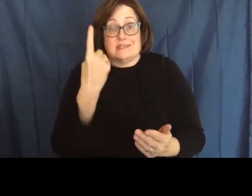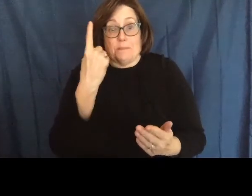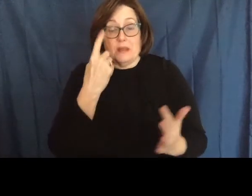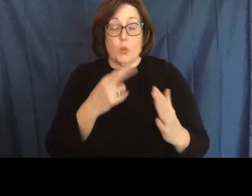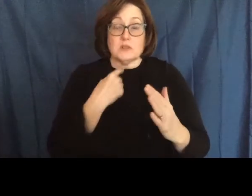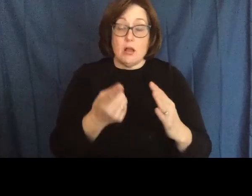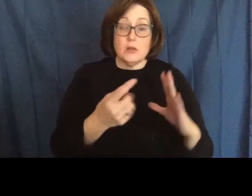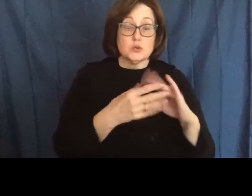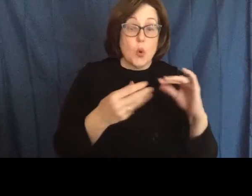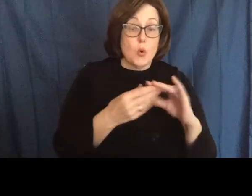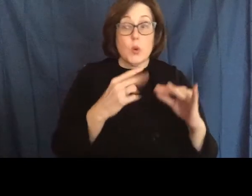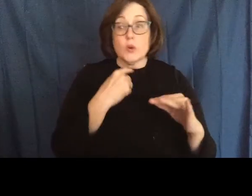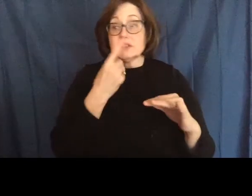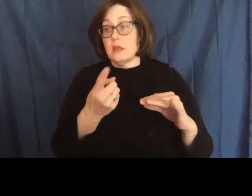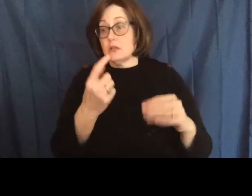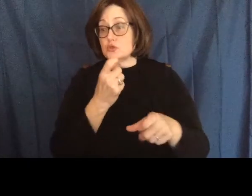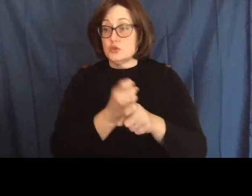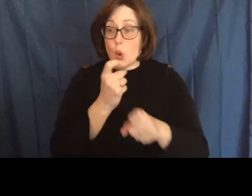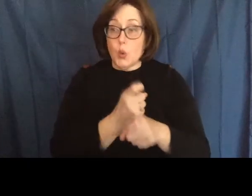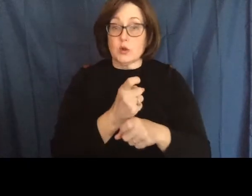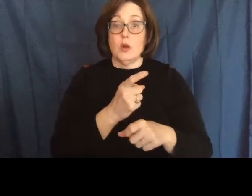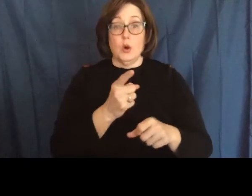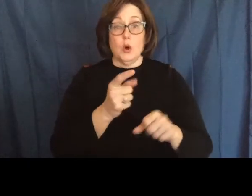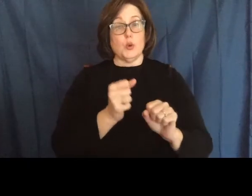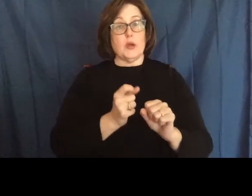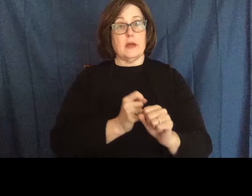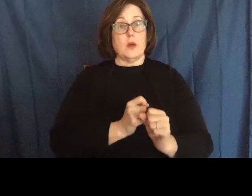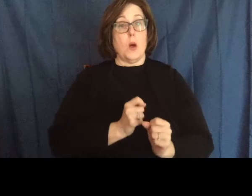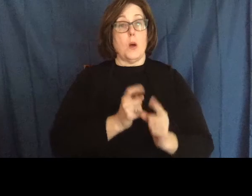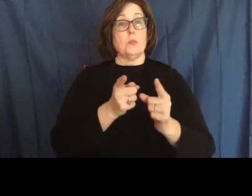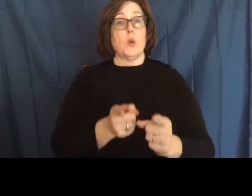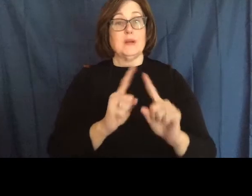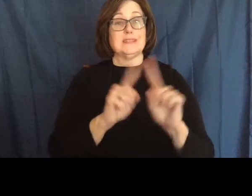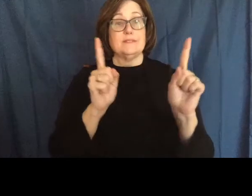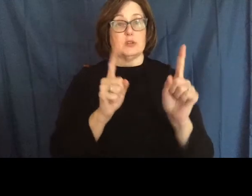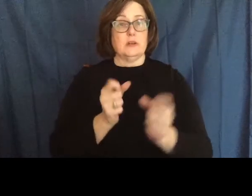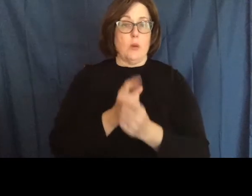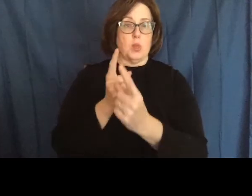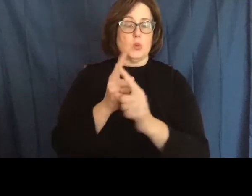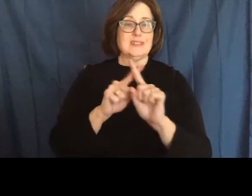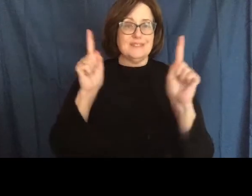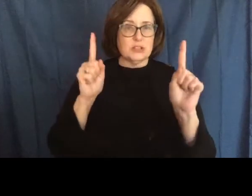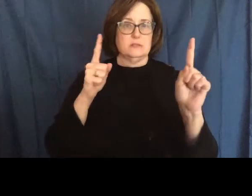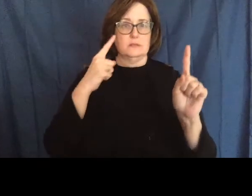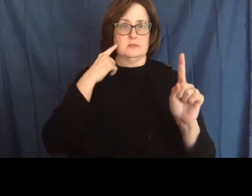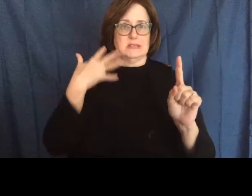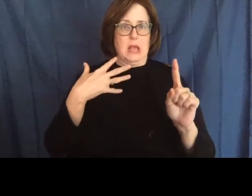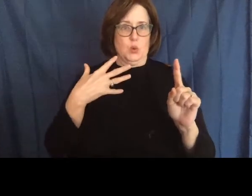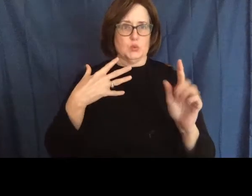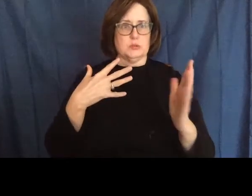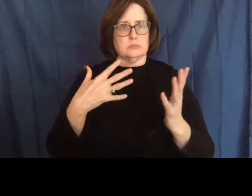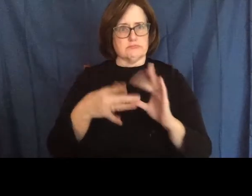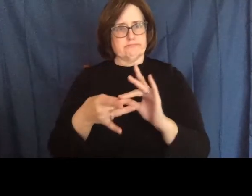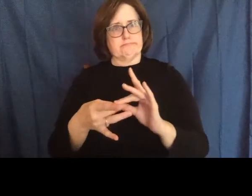can tell a joke. You can also upload your own custom sounds. So children that want to